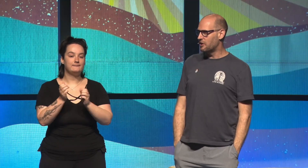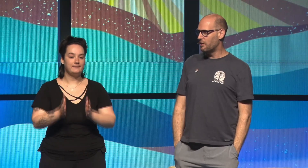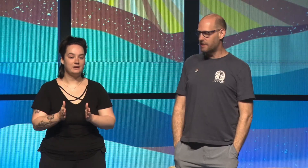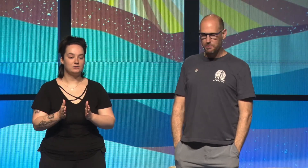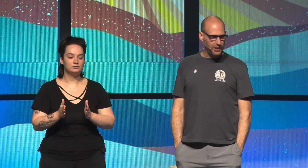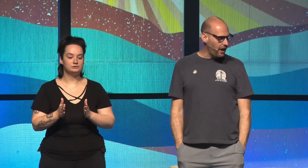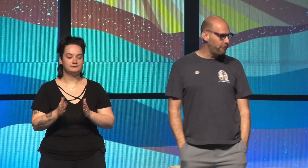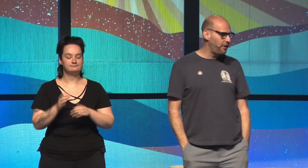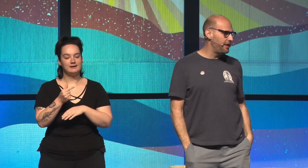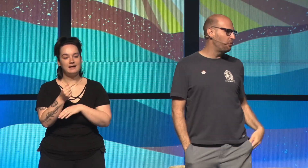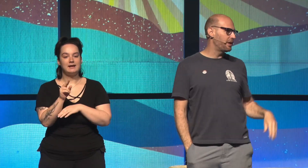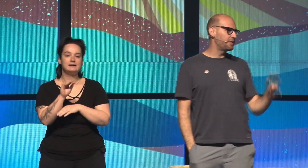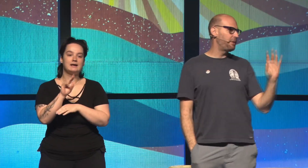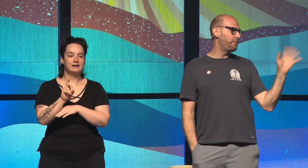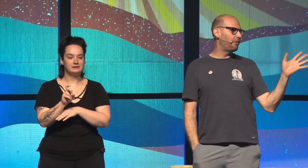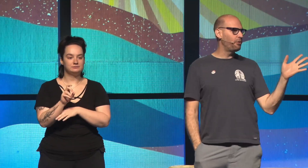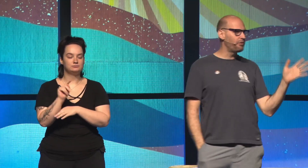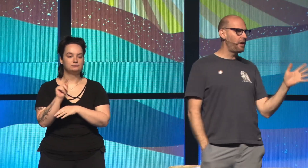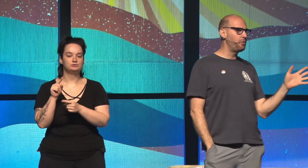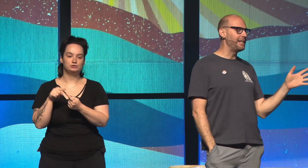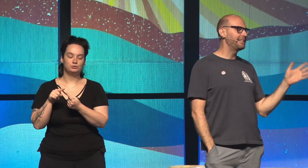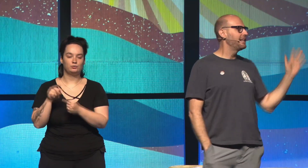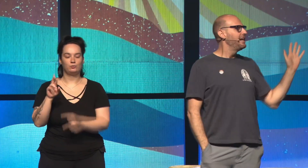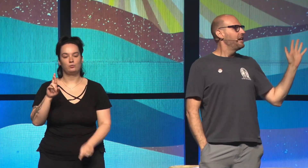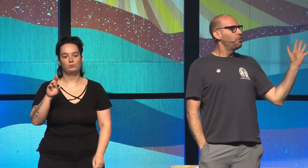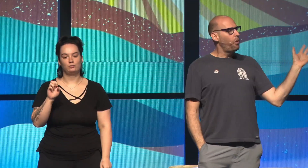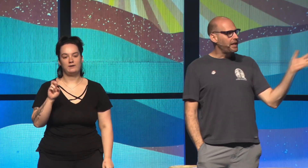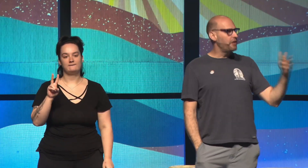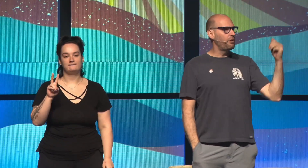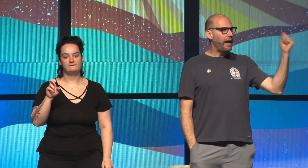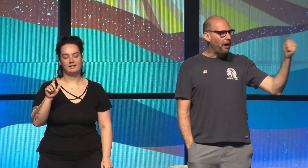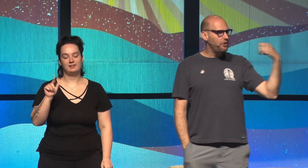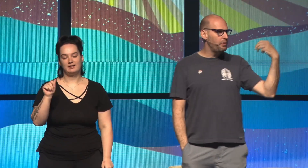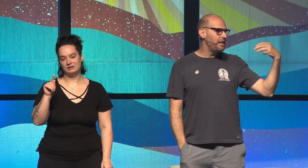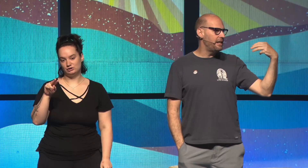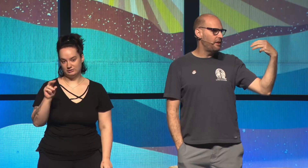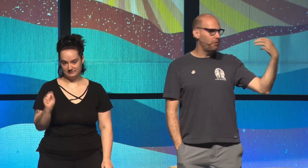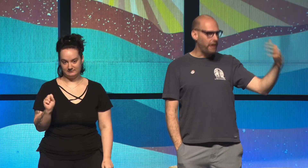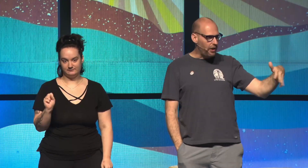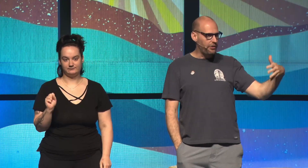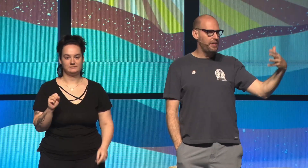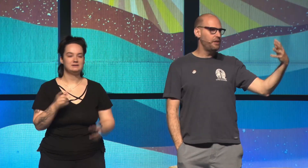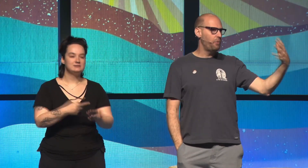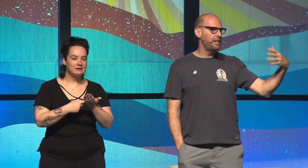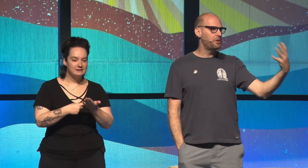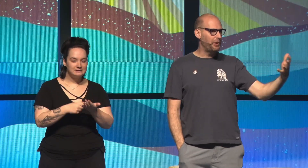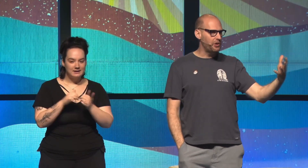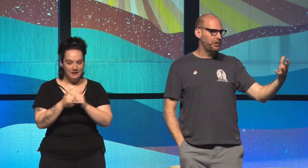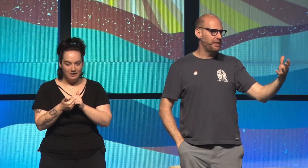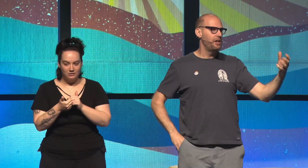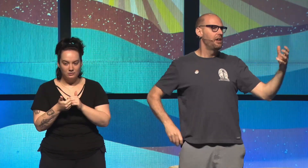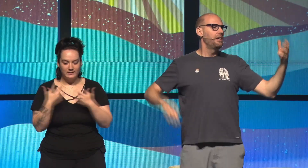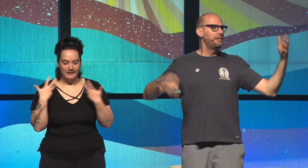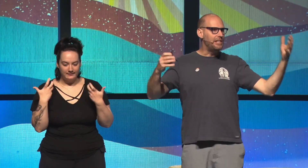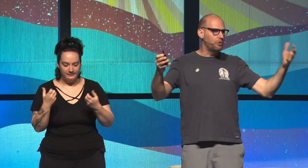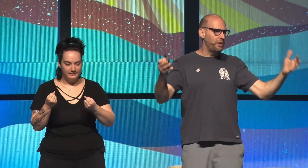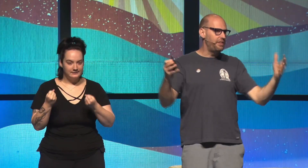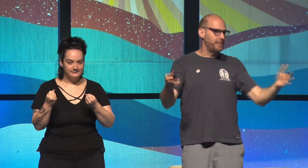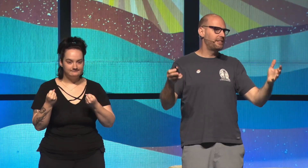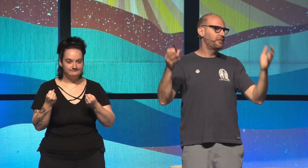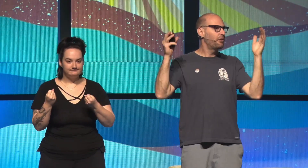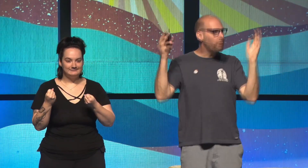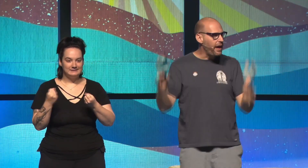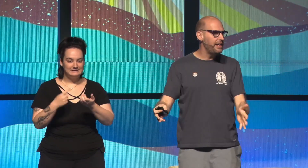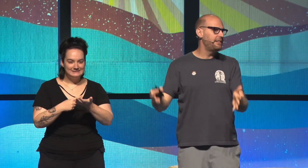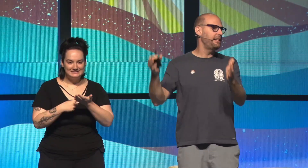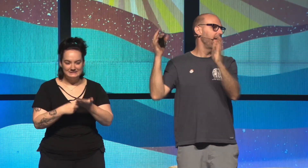And so it's going to be a lot of fun. We're going to spend about 4 or 5 weeks walking through how do we, in a real healthy way spiritually, deal with